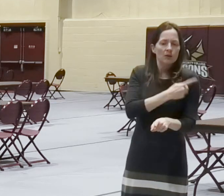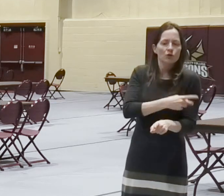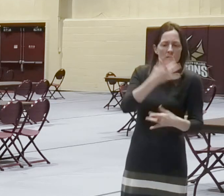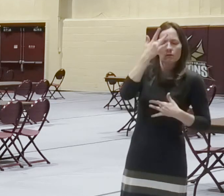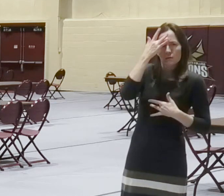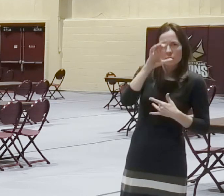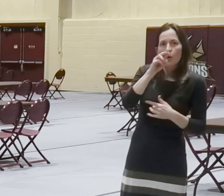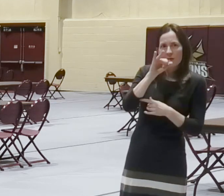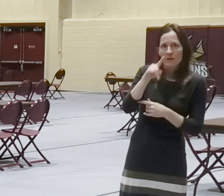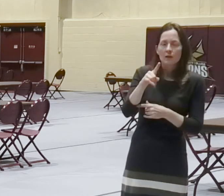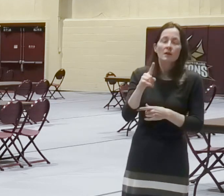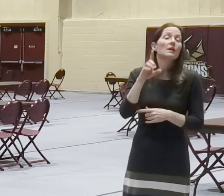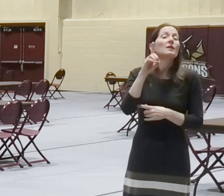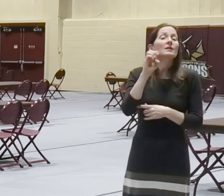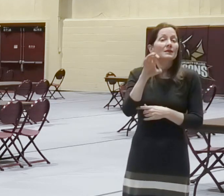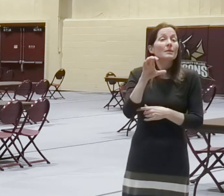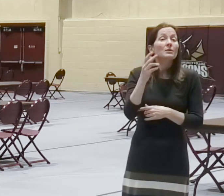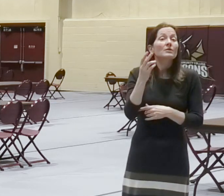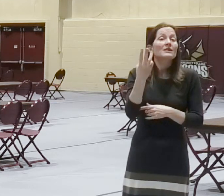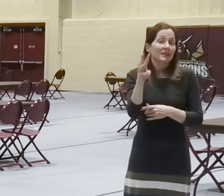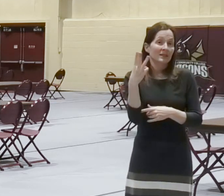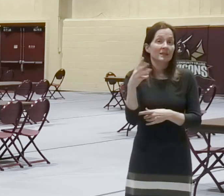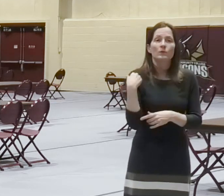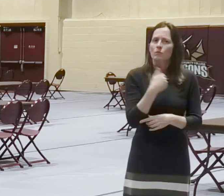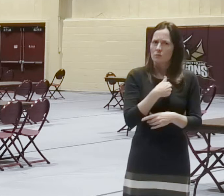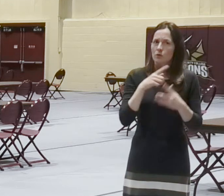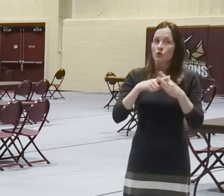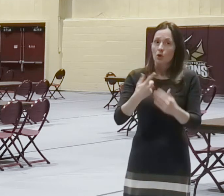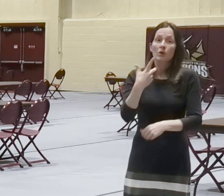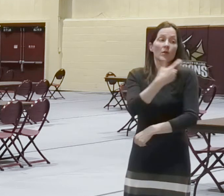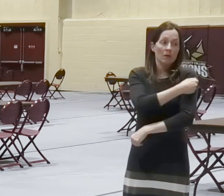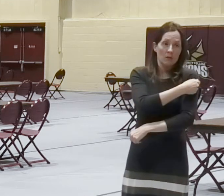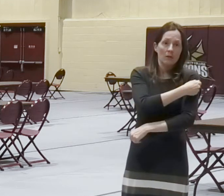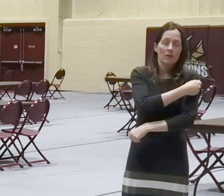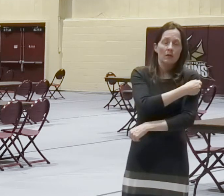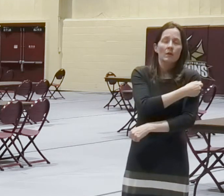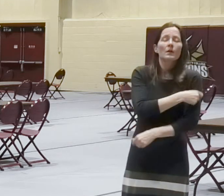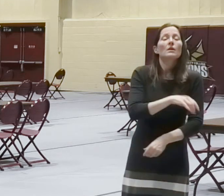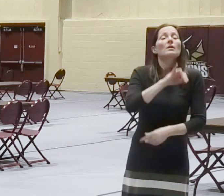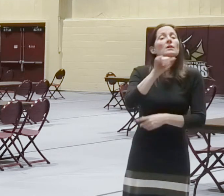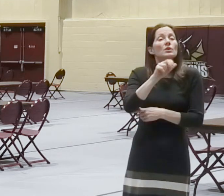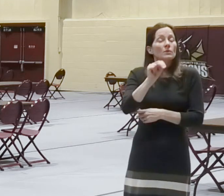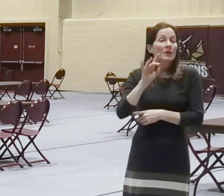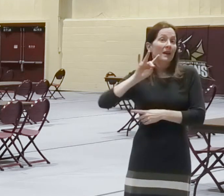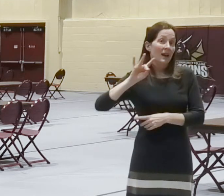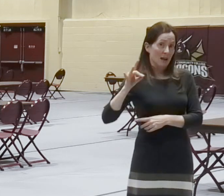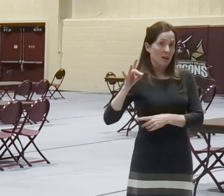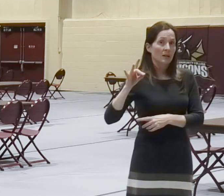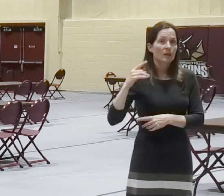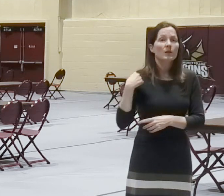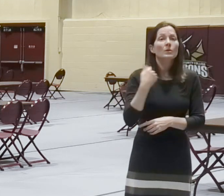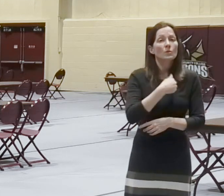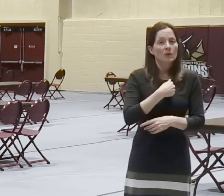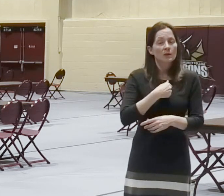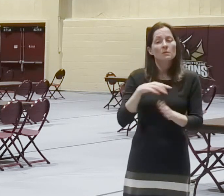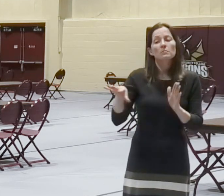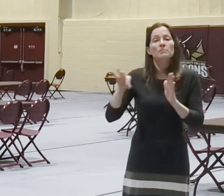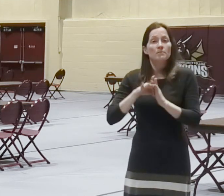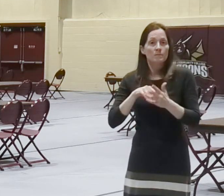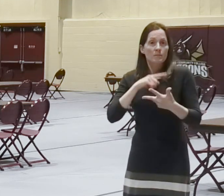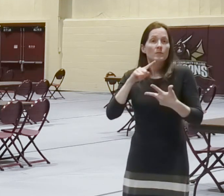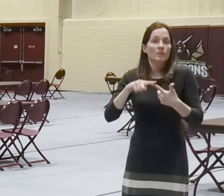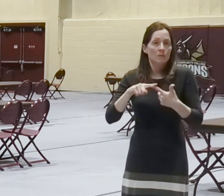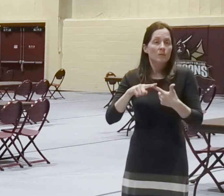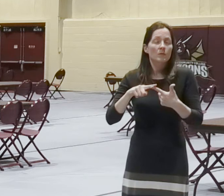group on December 16th of 2020. On January 8th, we actually started scheduling vaccinations for personnel from what we call Group